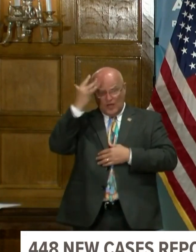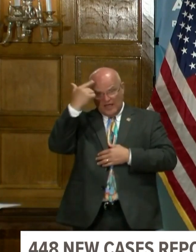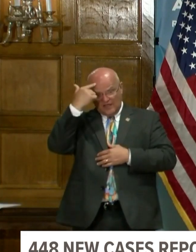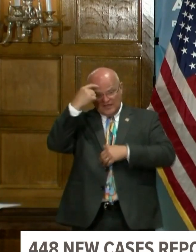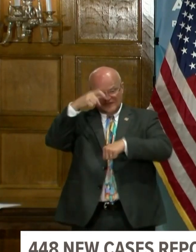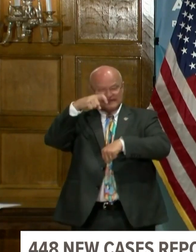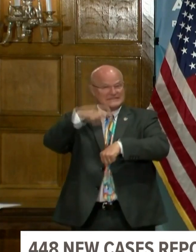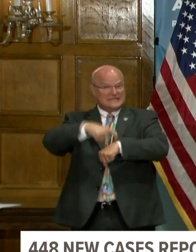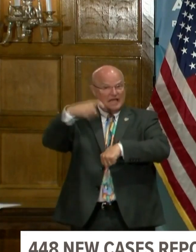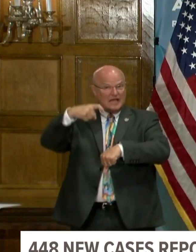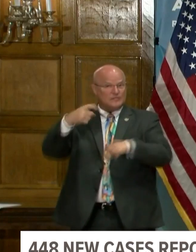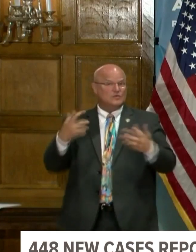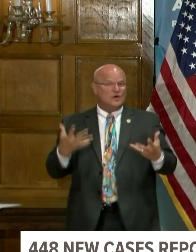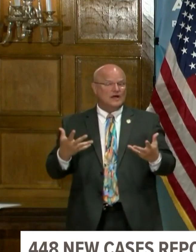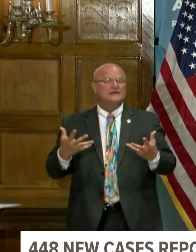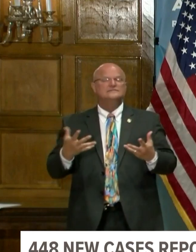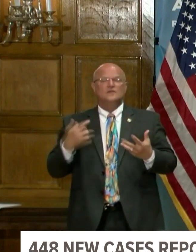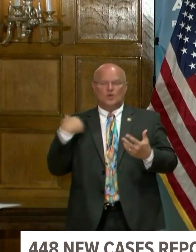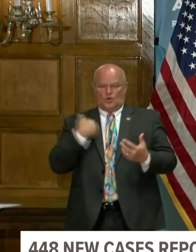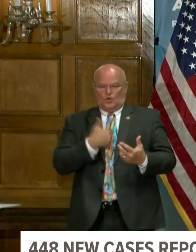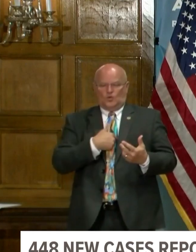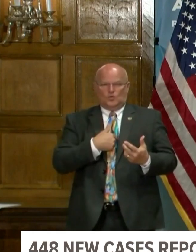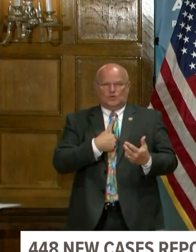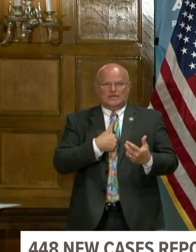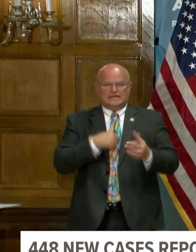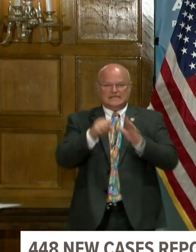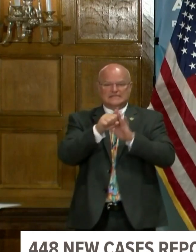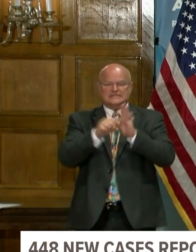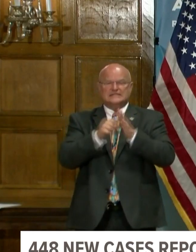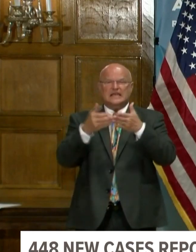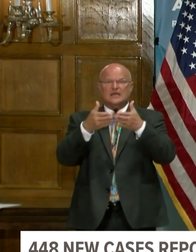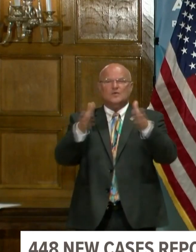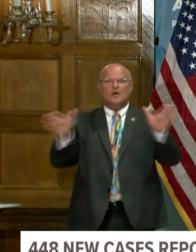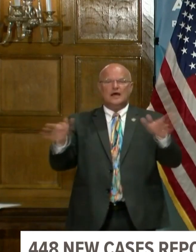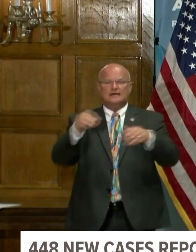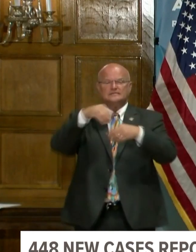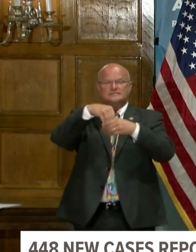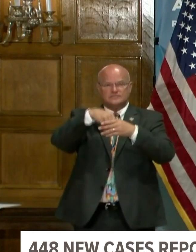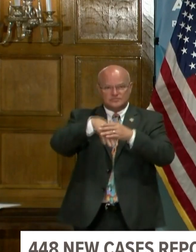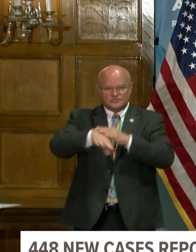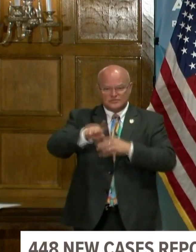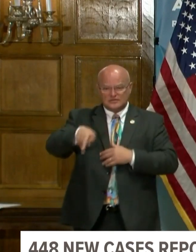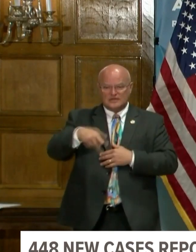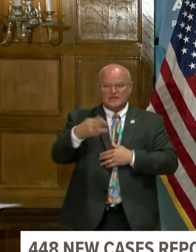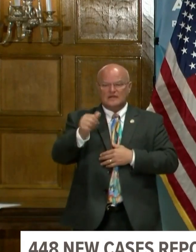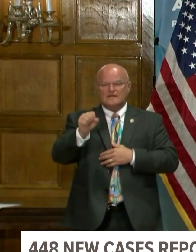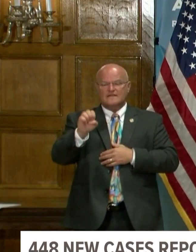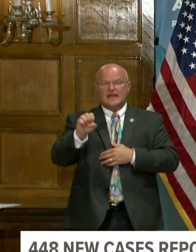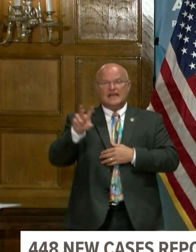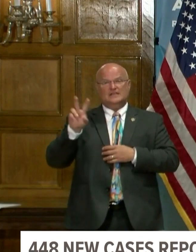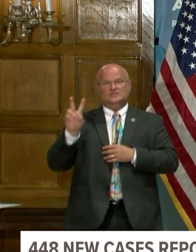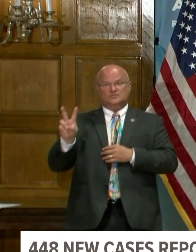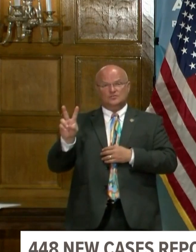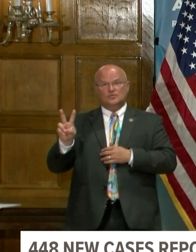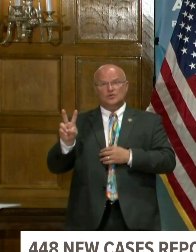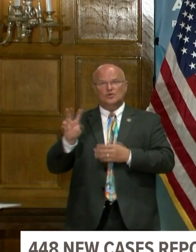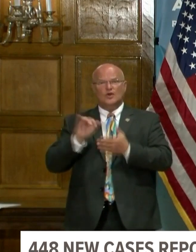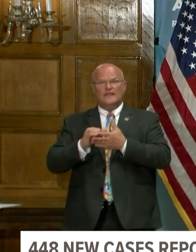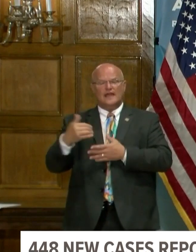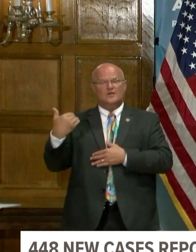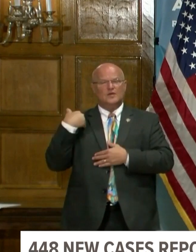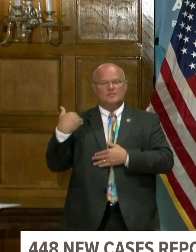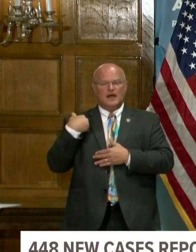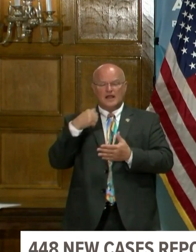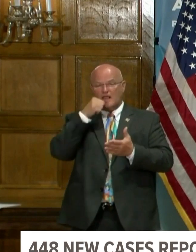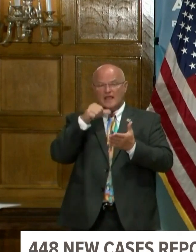the timing was good is that while we statewide went into phase 2, lifted some restrictions, that reminder